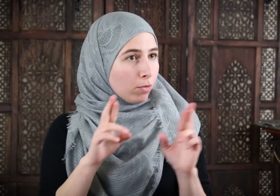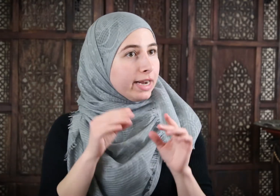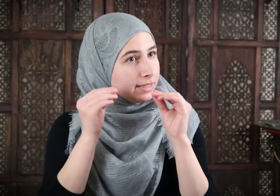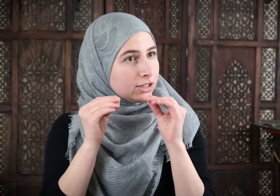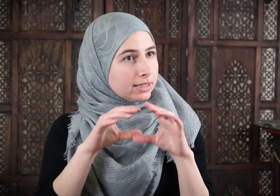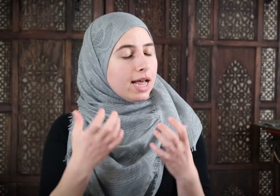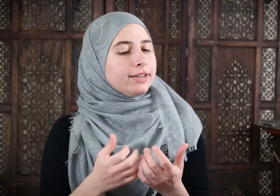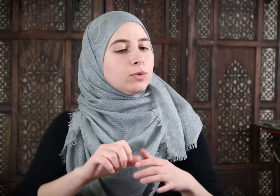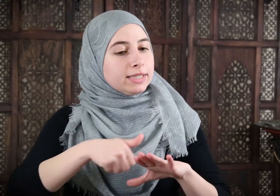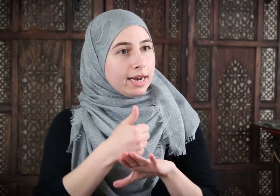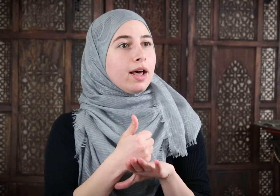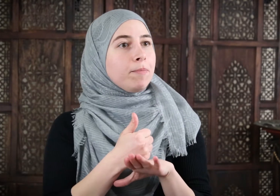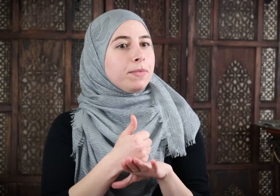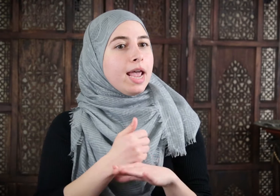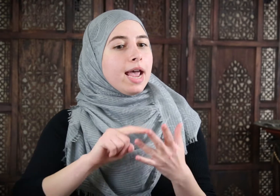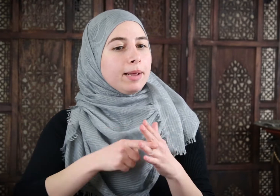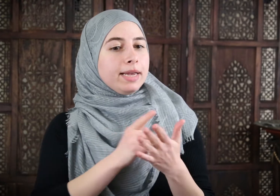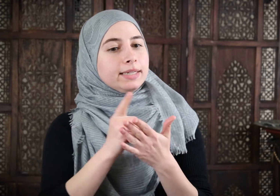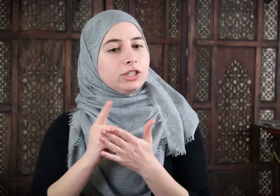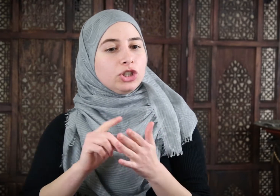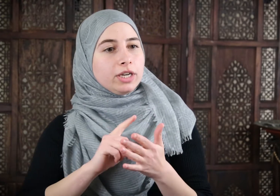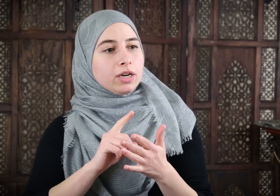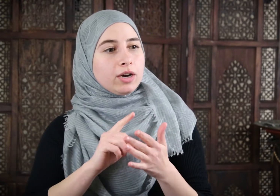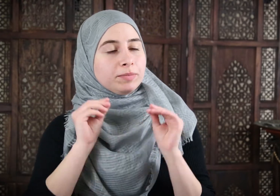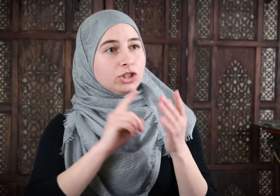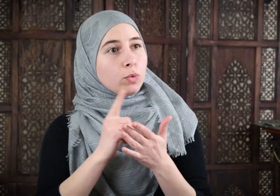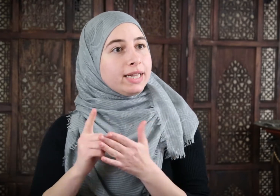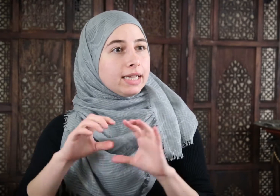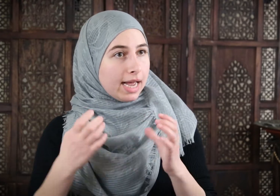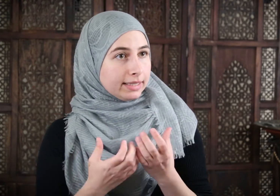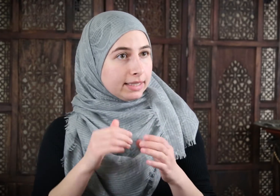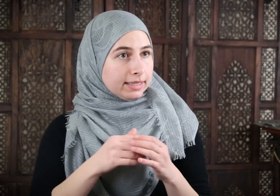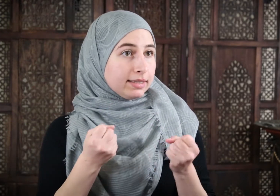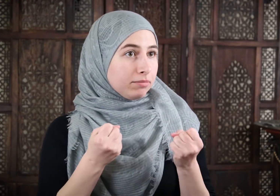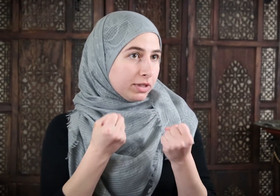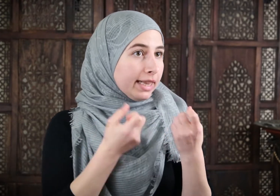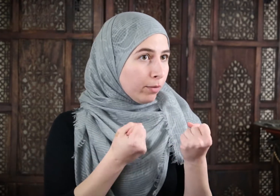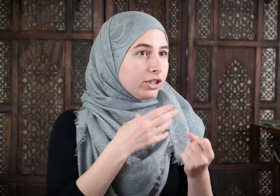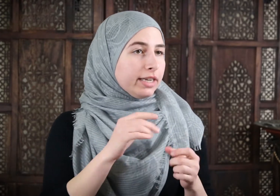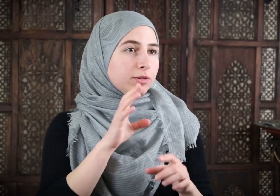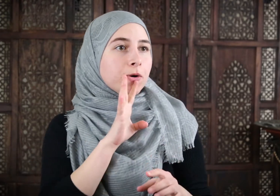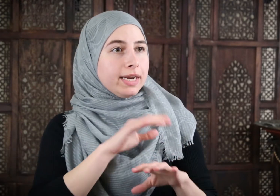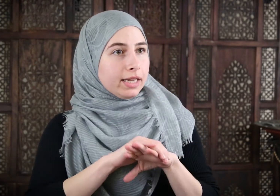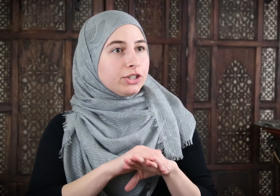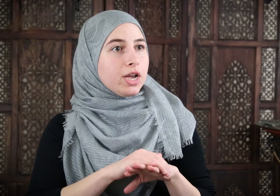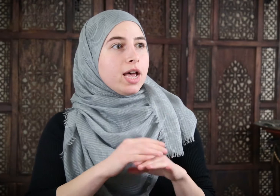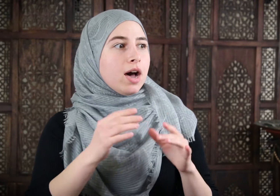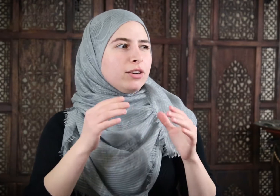ready to teach this class. So we set it up, and I began teaching a weekly class in sign language and spoken English, just